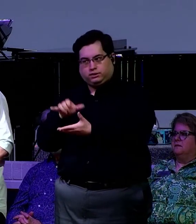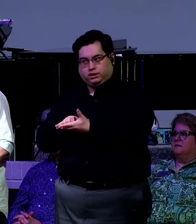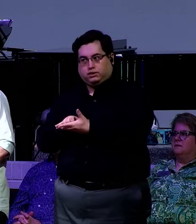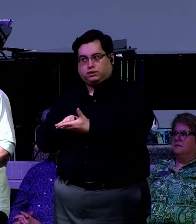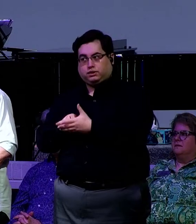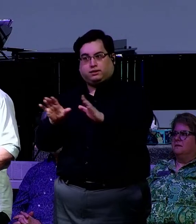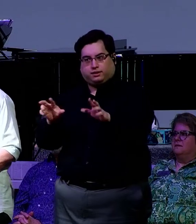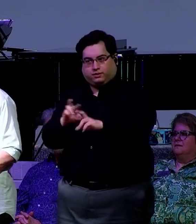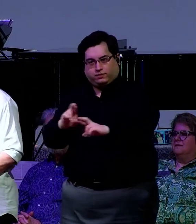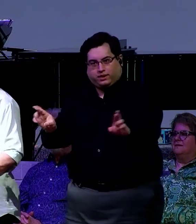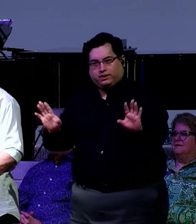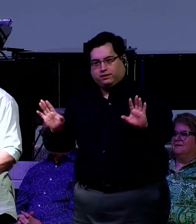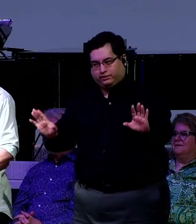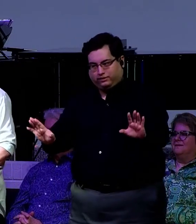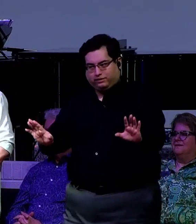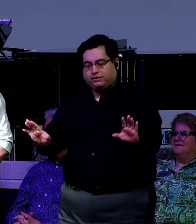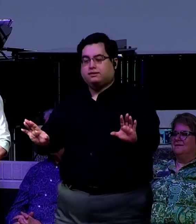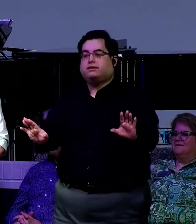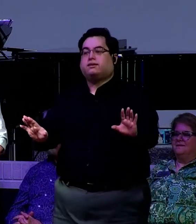get ready.